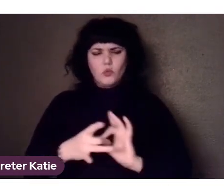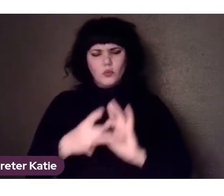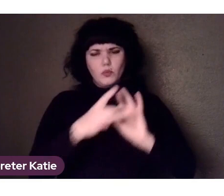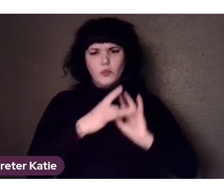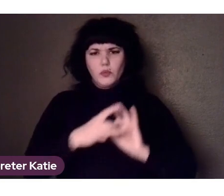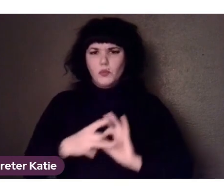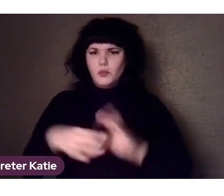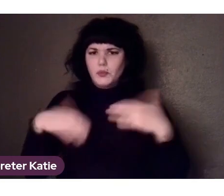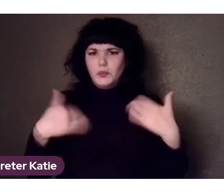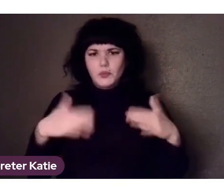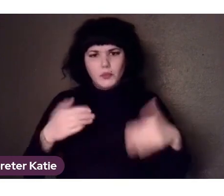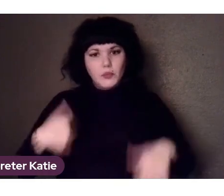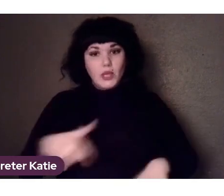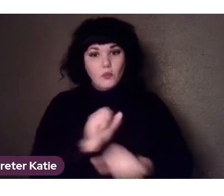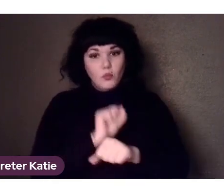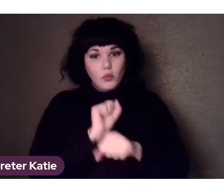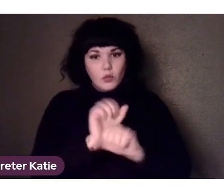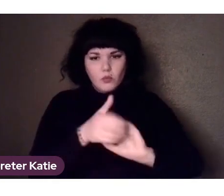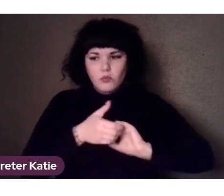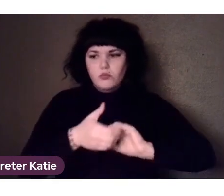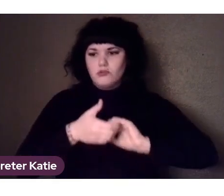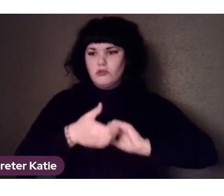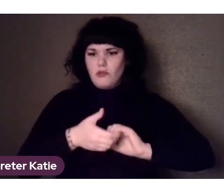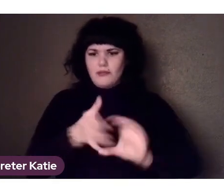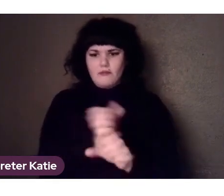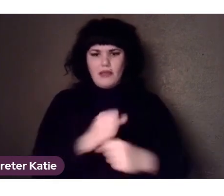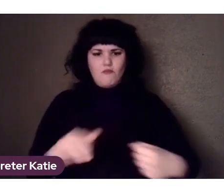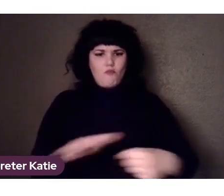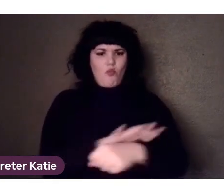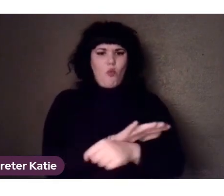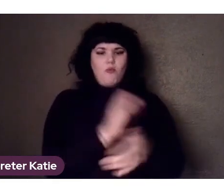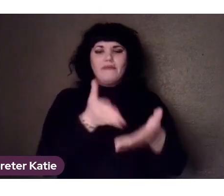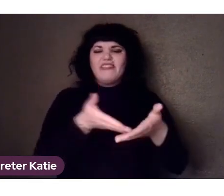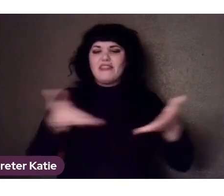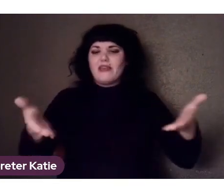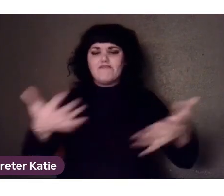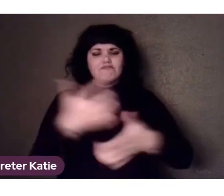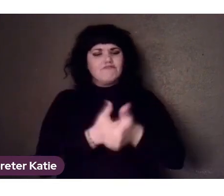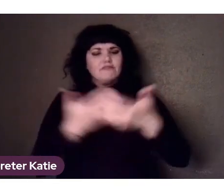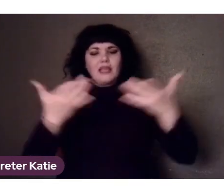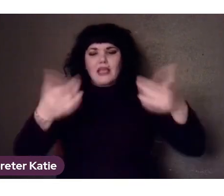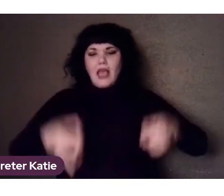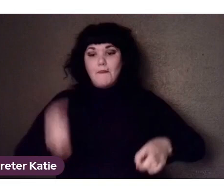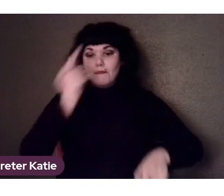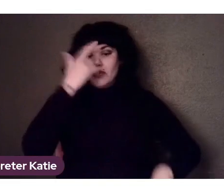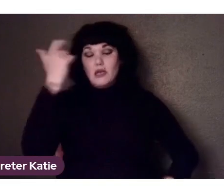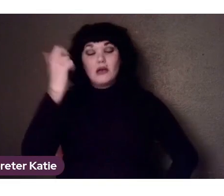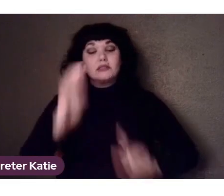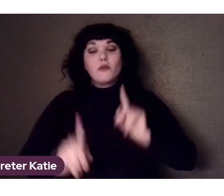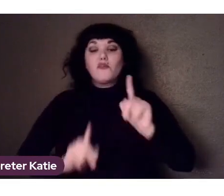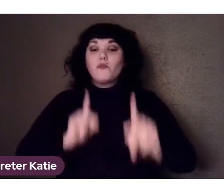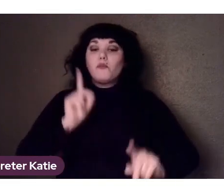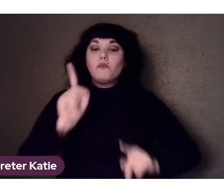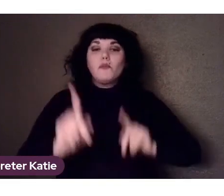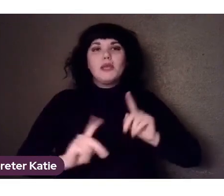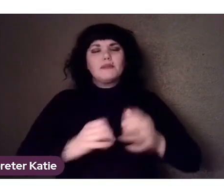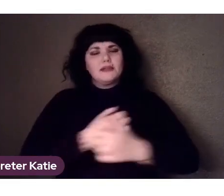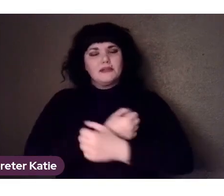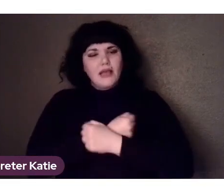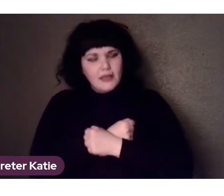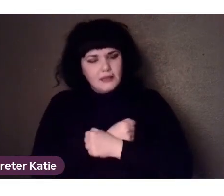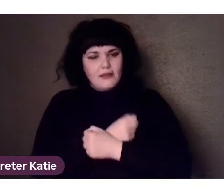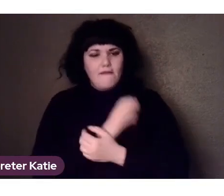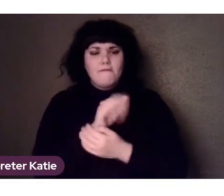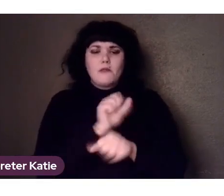to create this whole thing. This whole thing happens because of people who love this work and love the children we